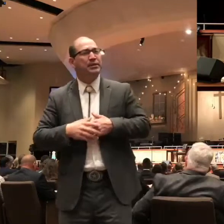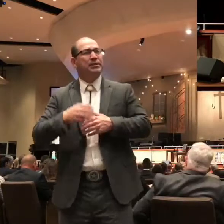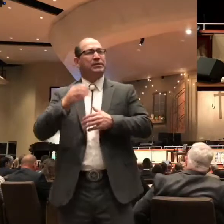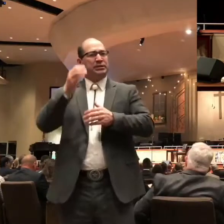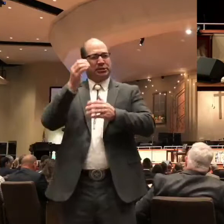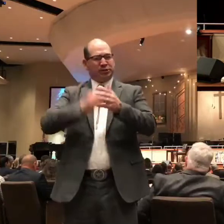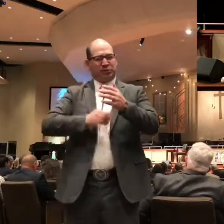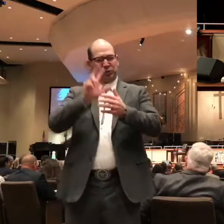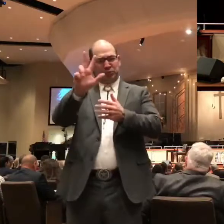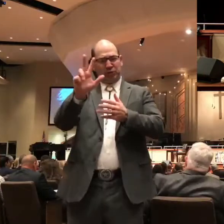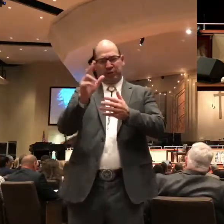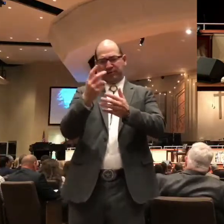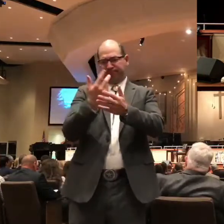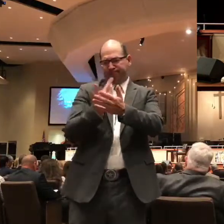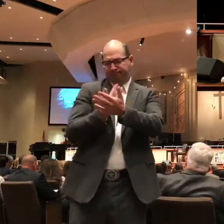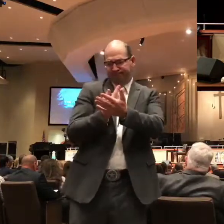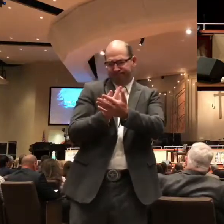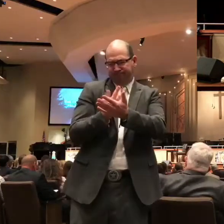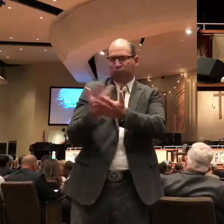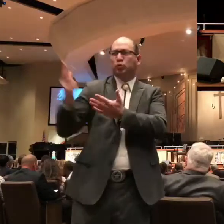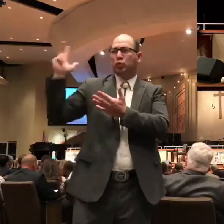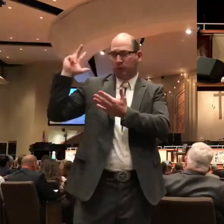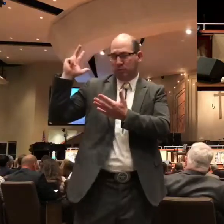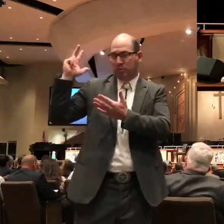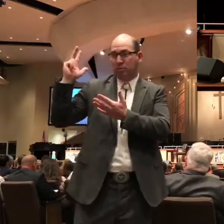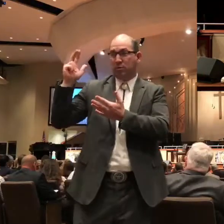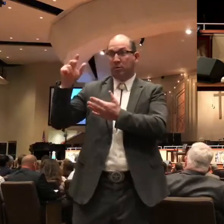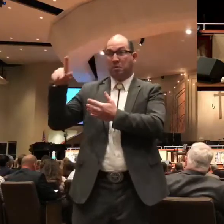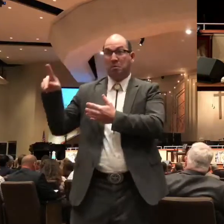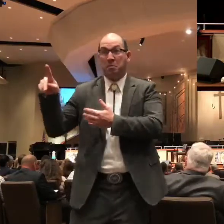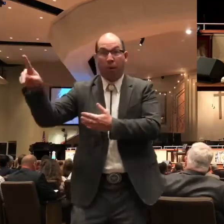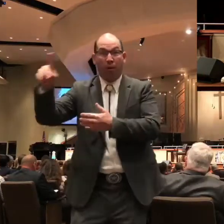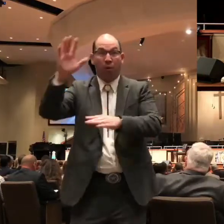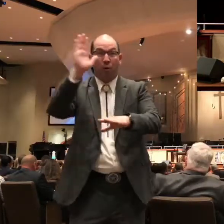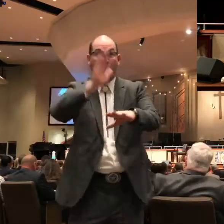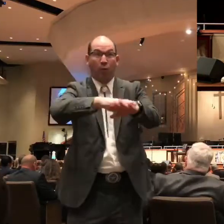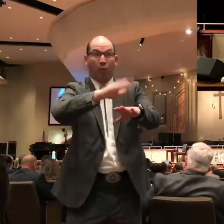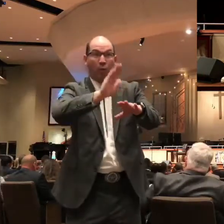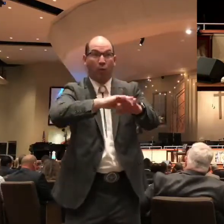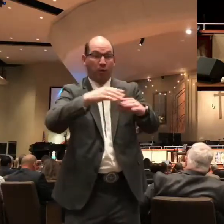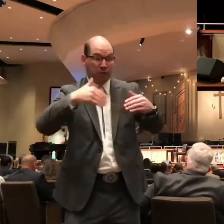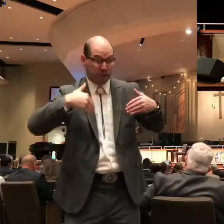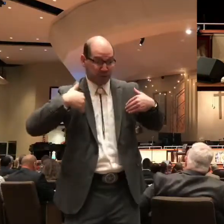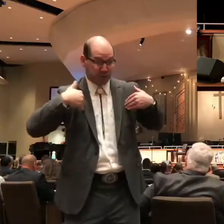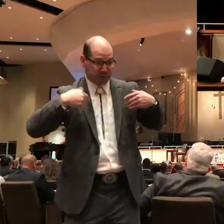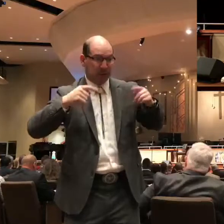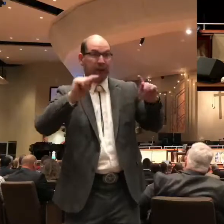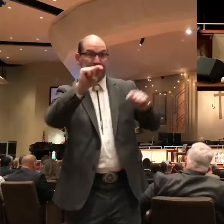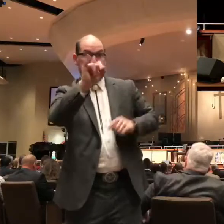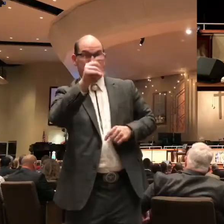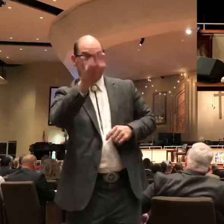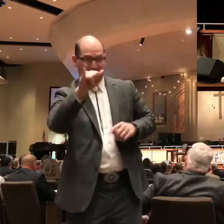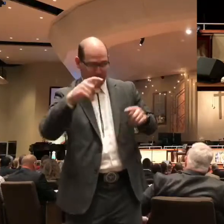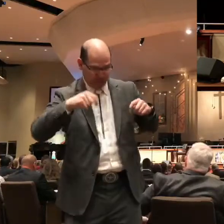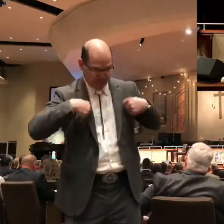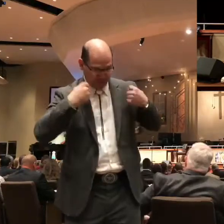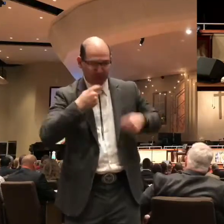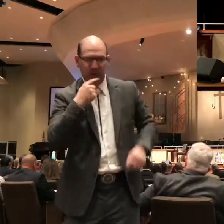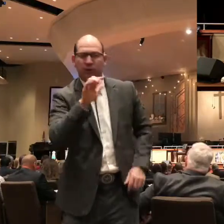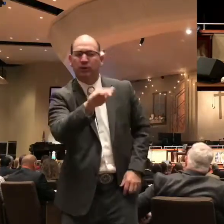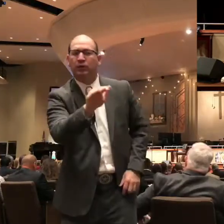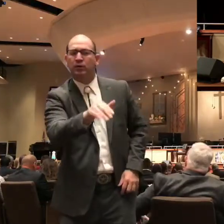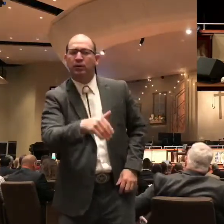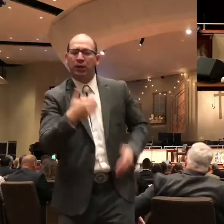a few weeks ago, the Apostle Paul was warning Timothy about the last days, and he was warning about